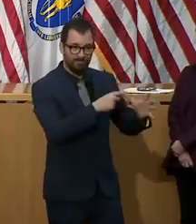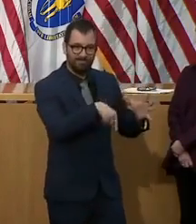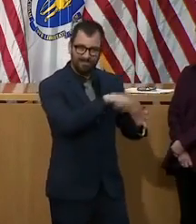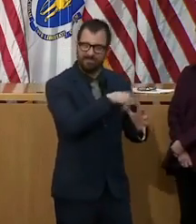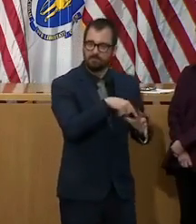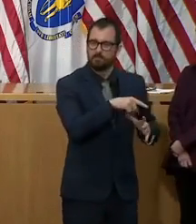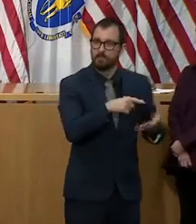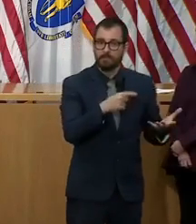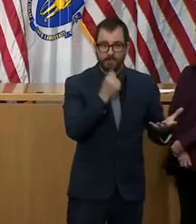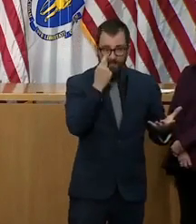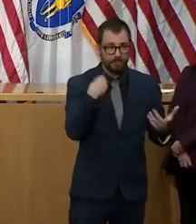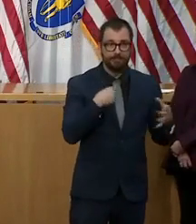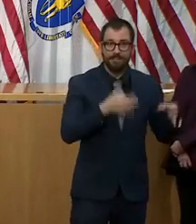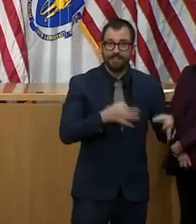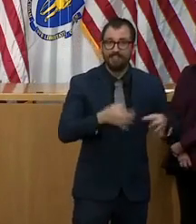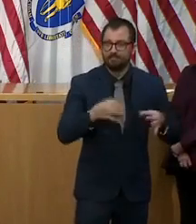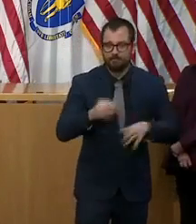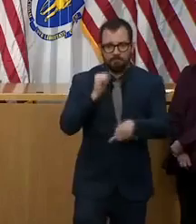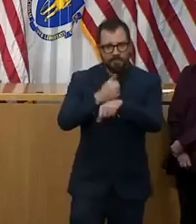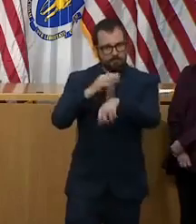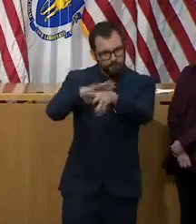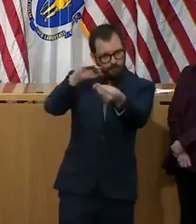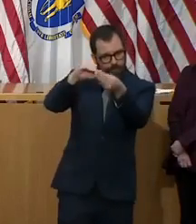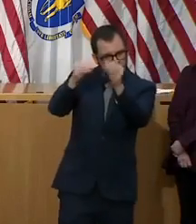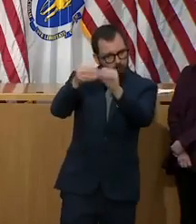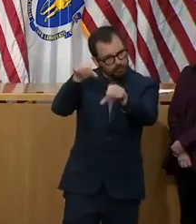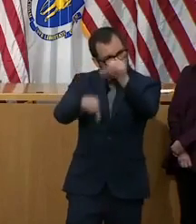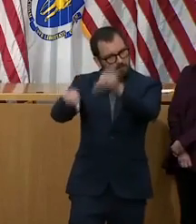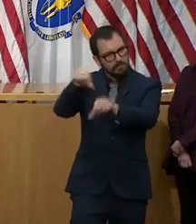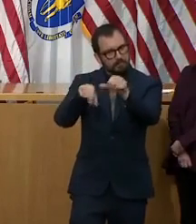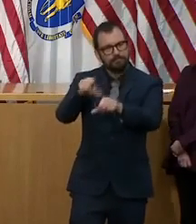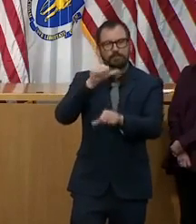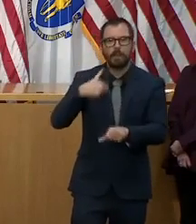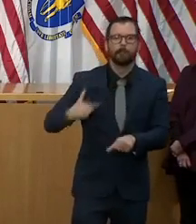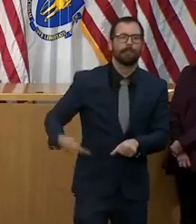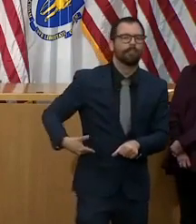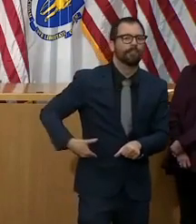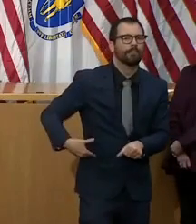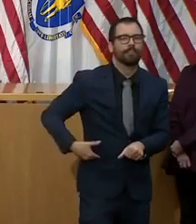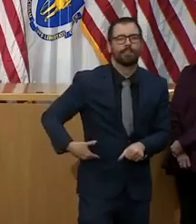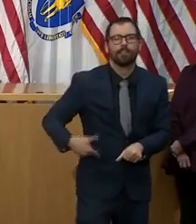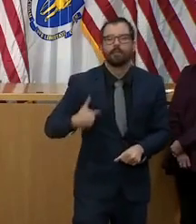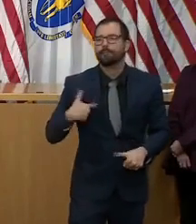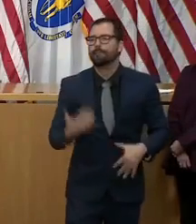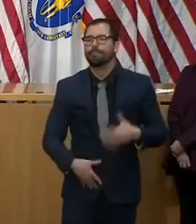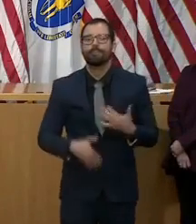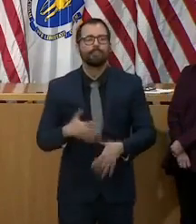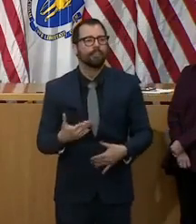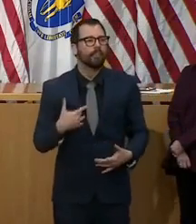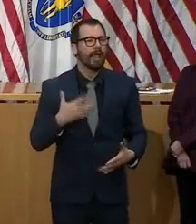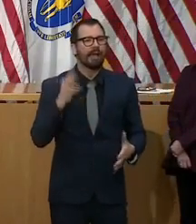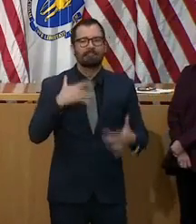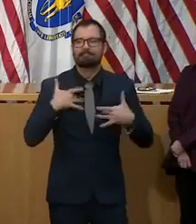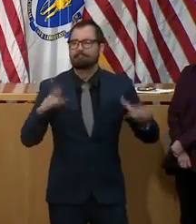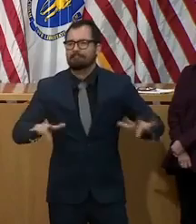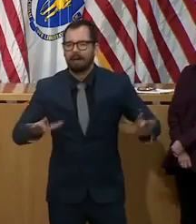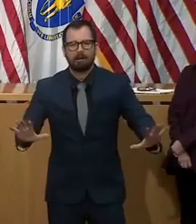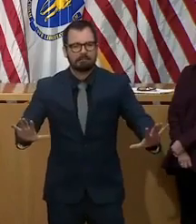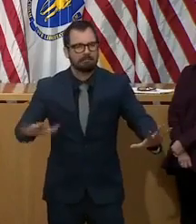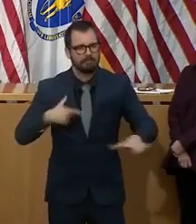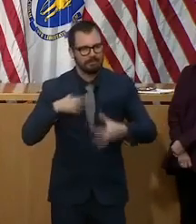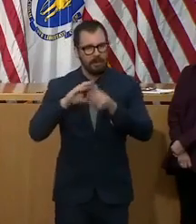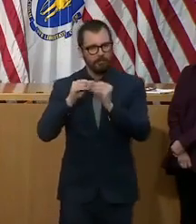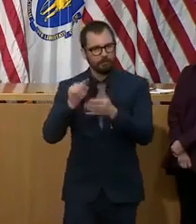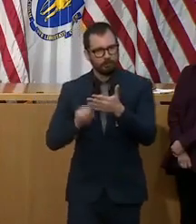time to make it safer for people to return to work and for also people to enjoy the pleasure